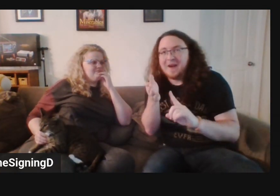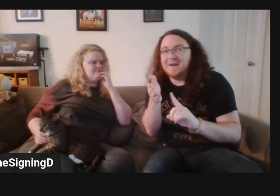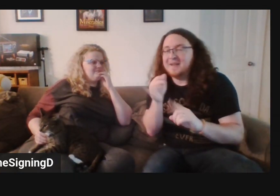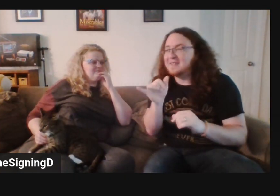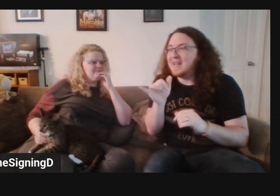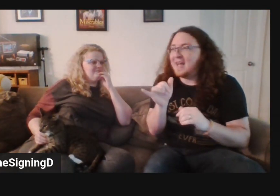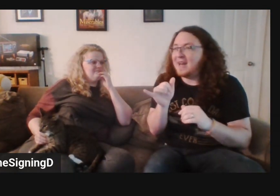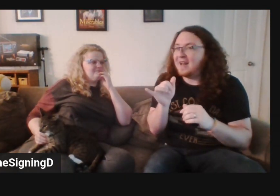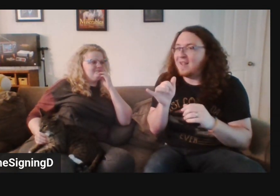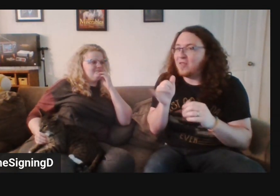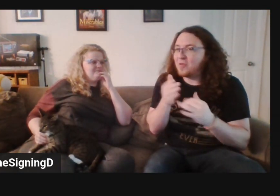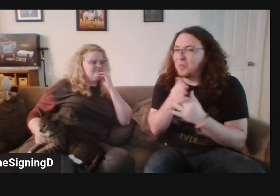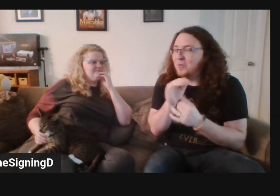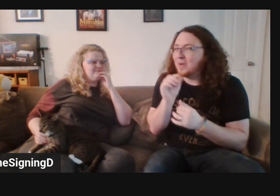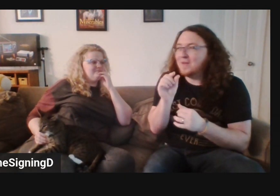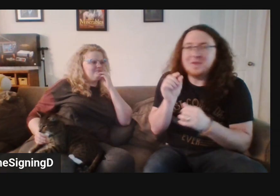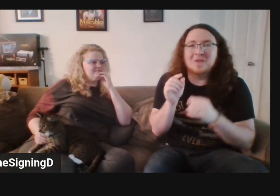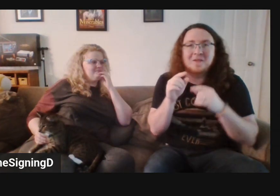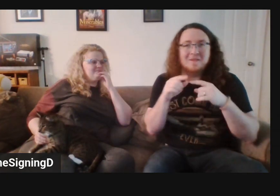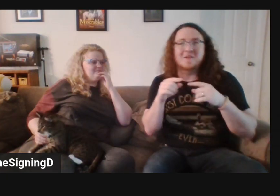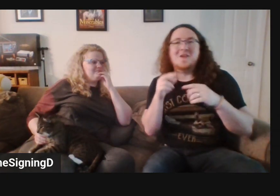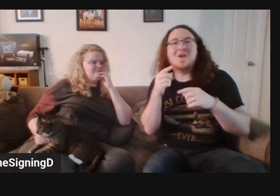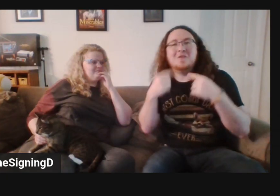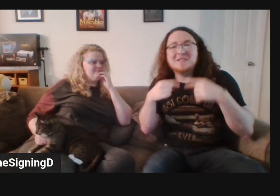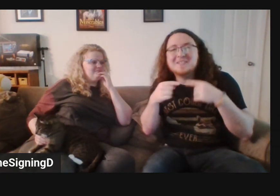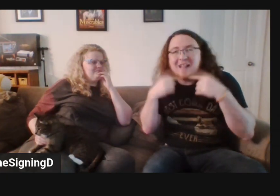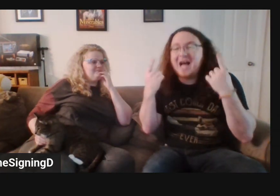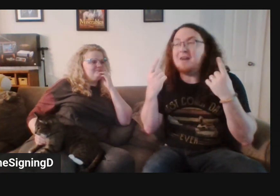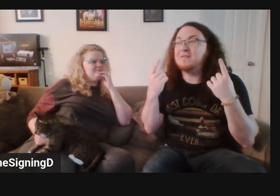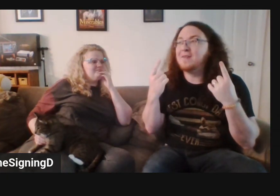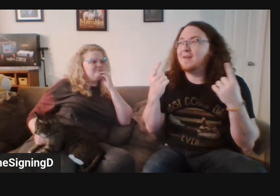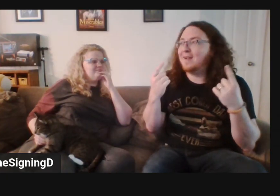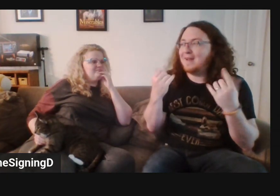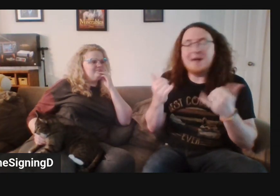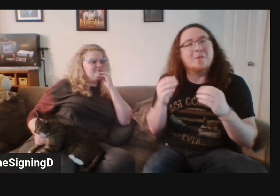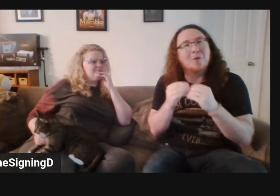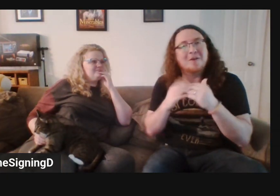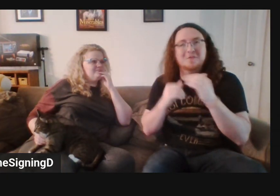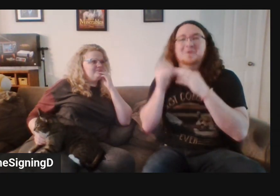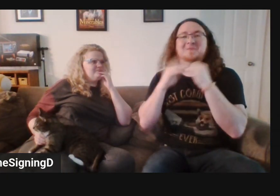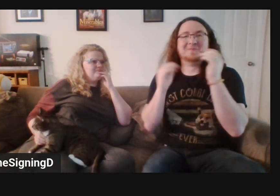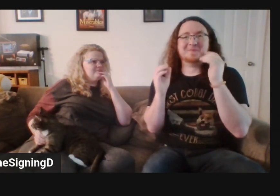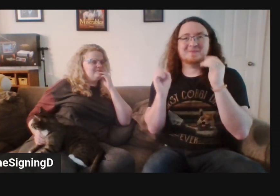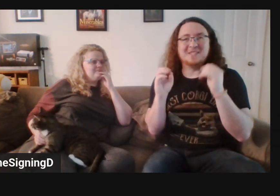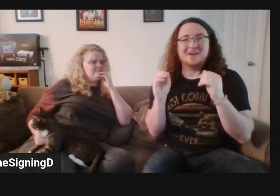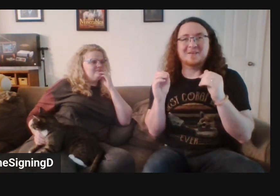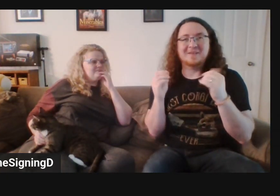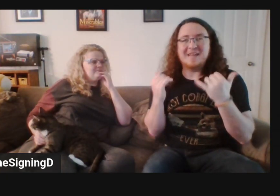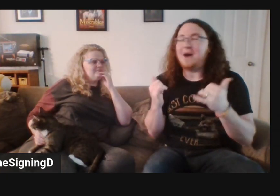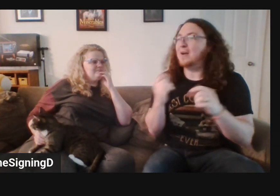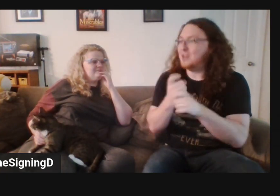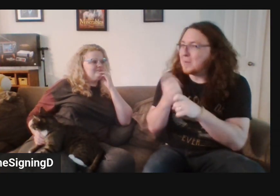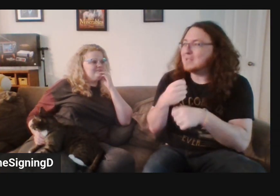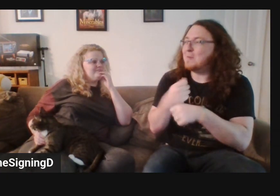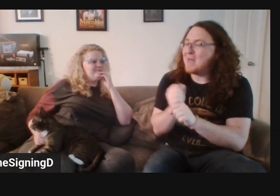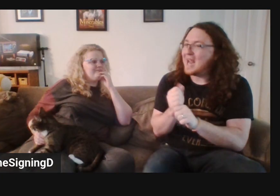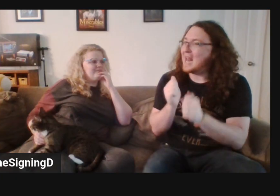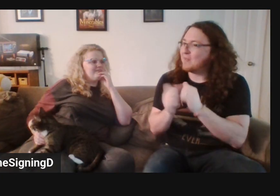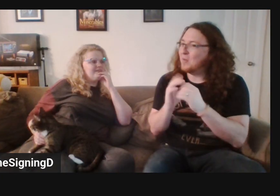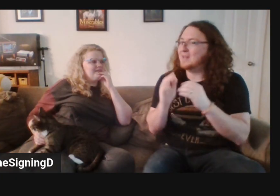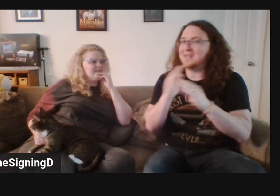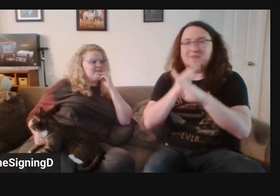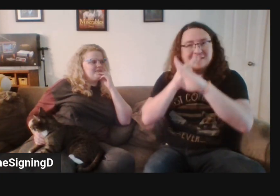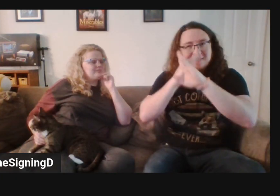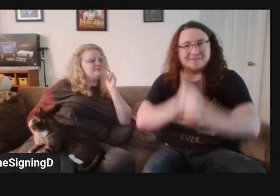goal there is that through a little nervous laugh, now they're more comfortable. Yeah. So now a joke has been